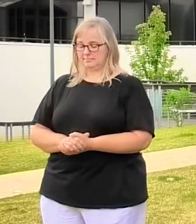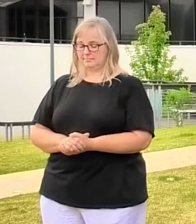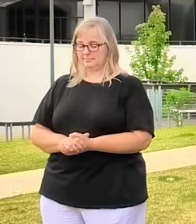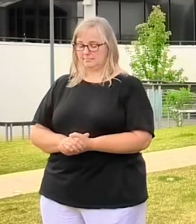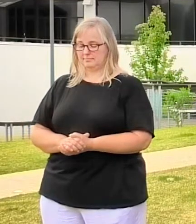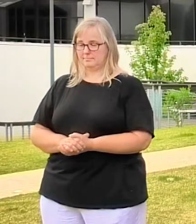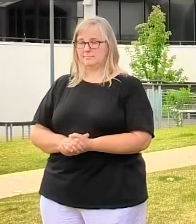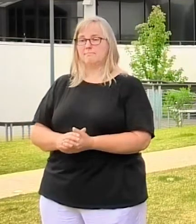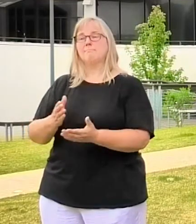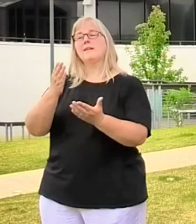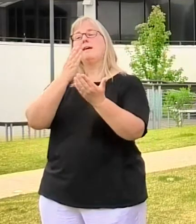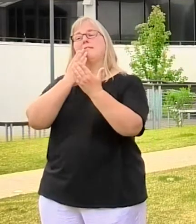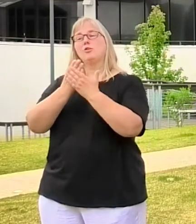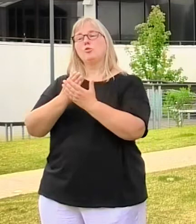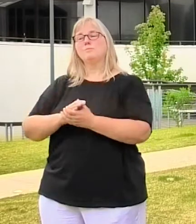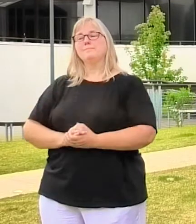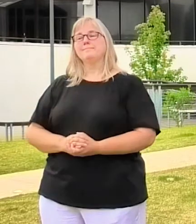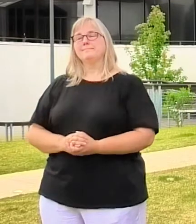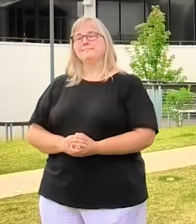Thank you.